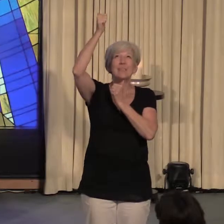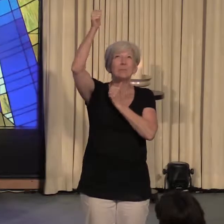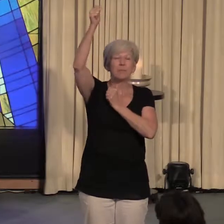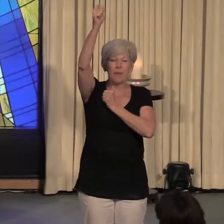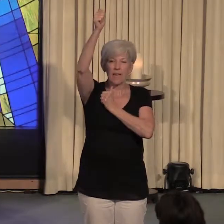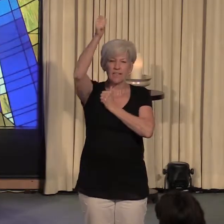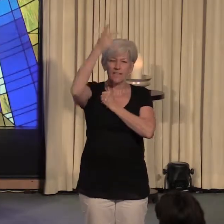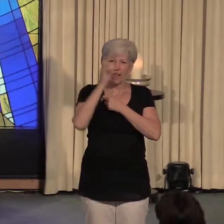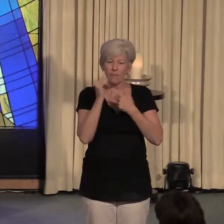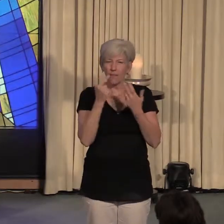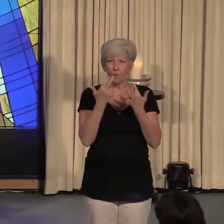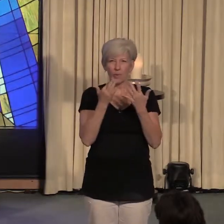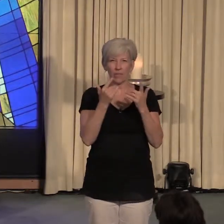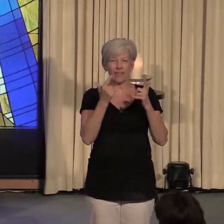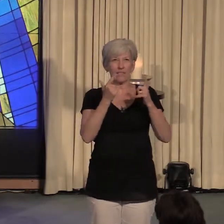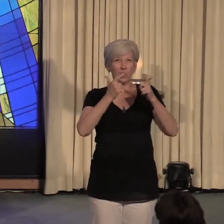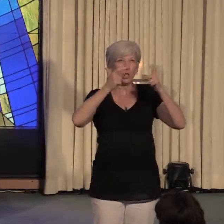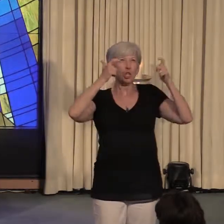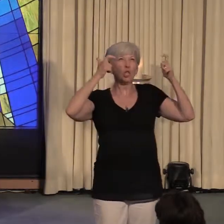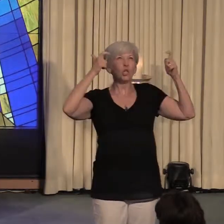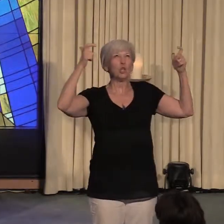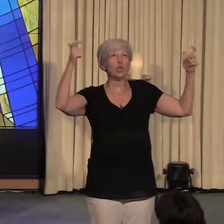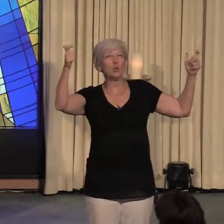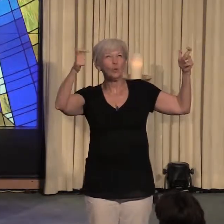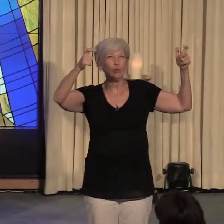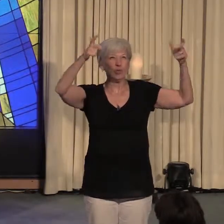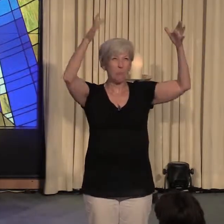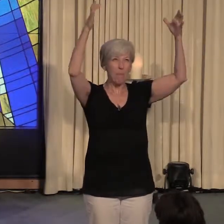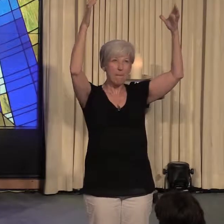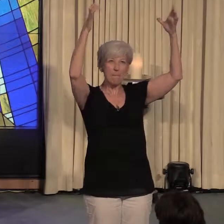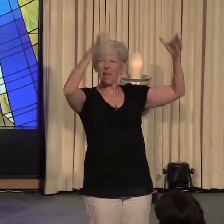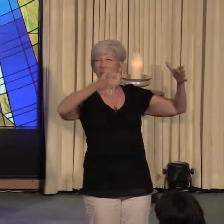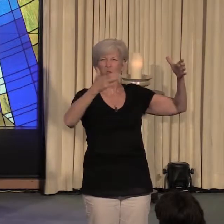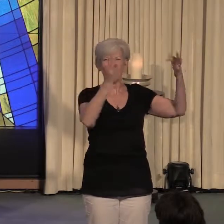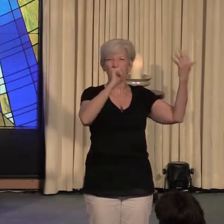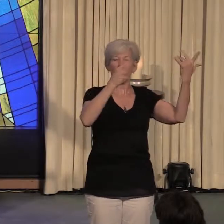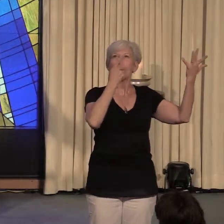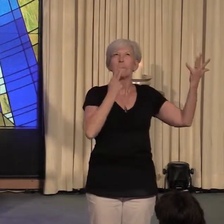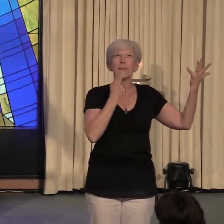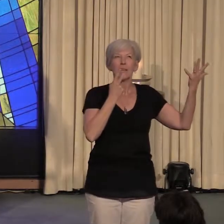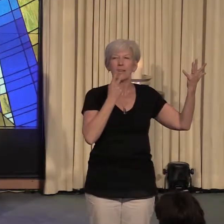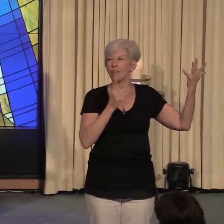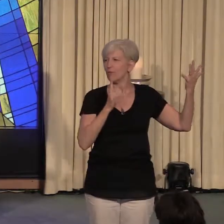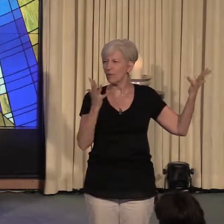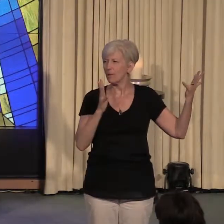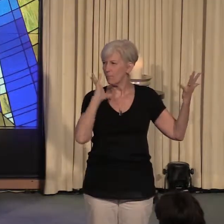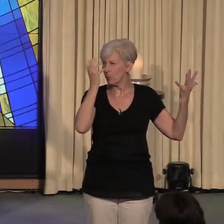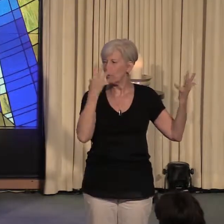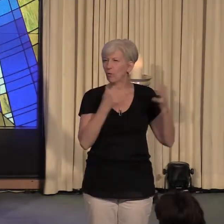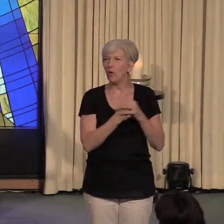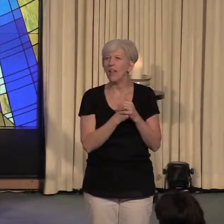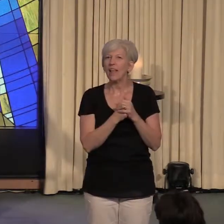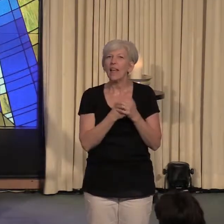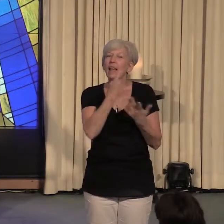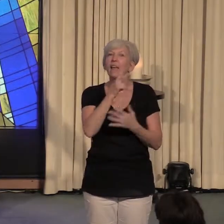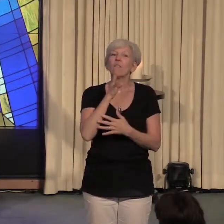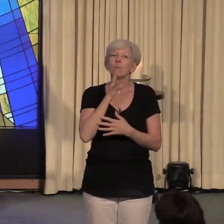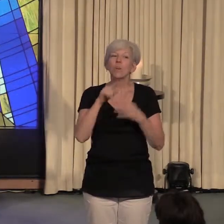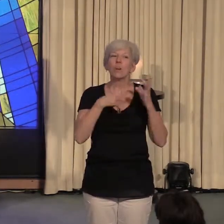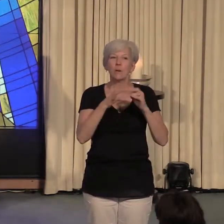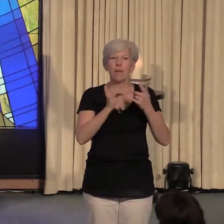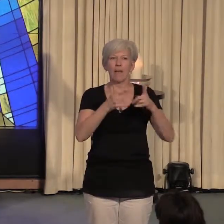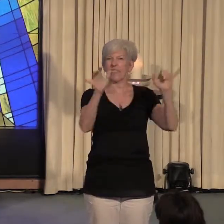big gas pillars, that they're like pink, and they were really beautiful. And they were talking about the